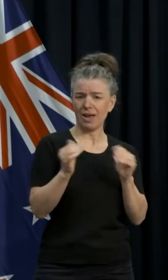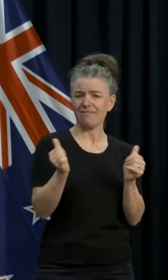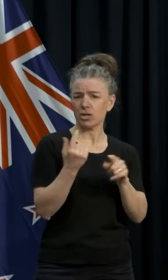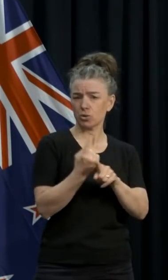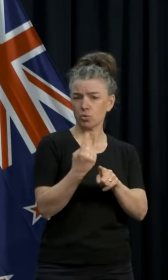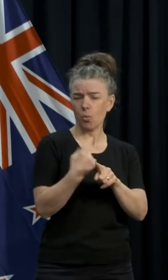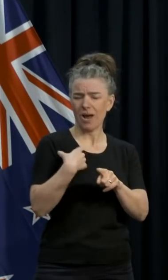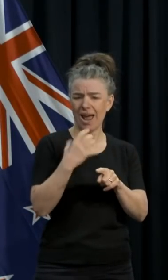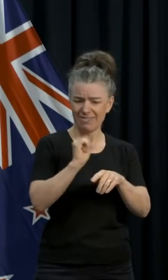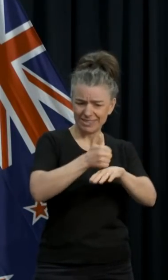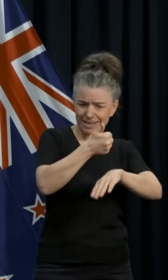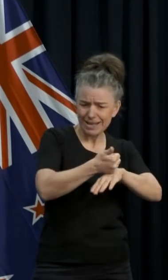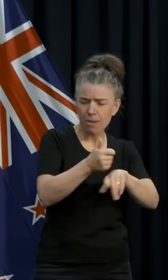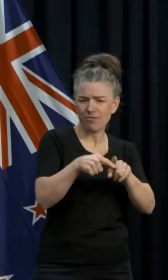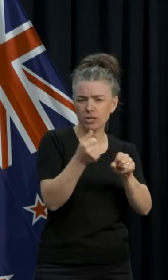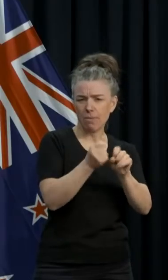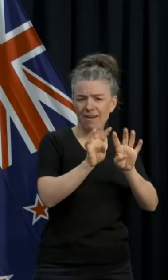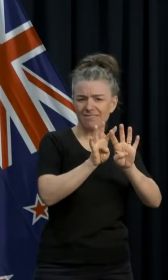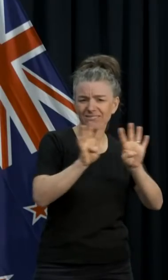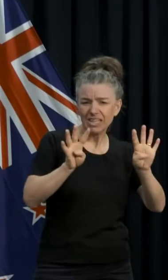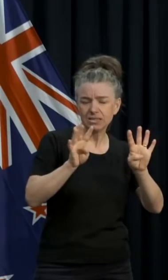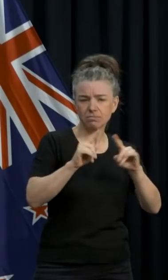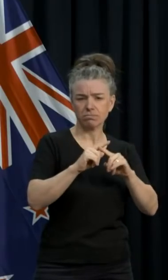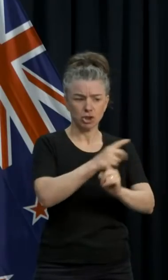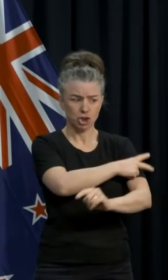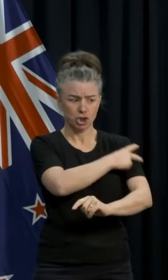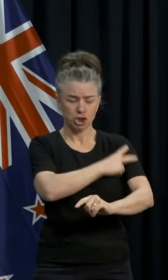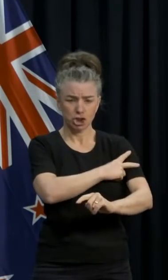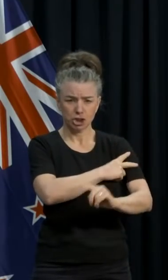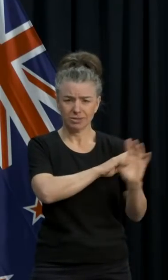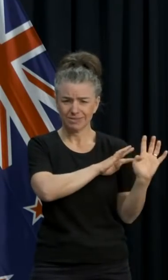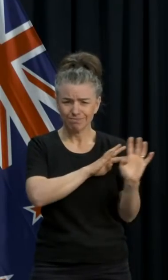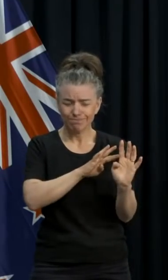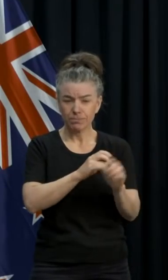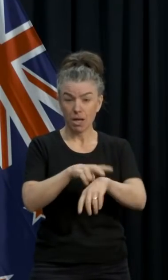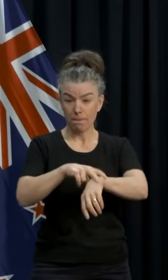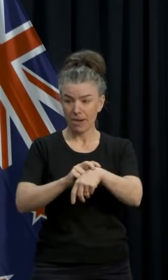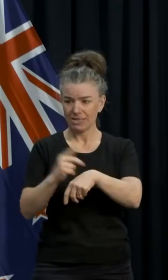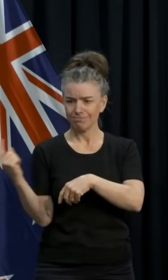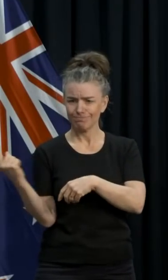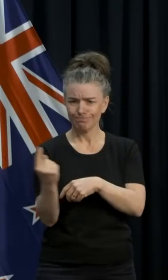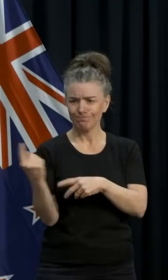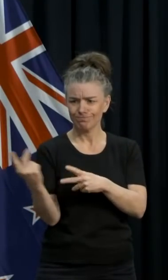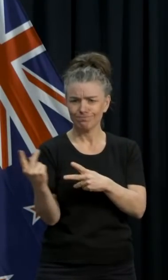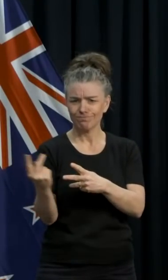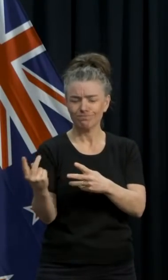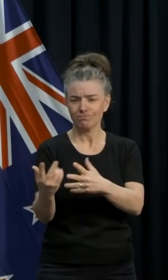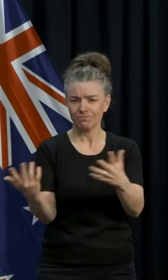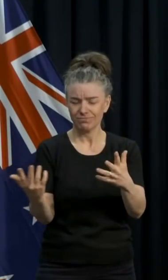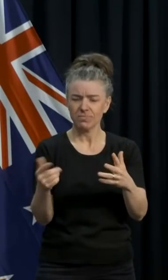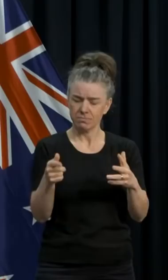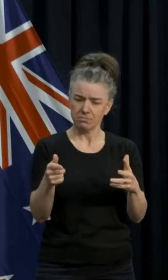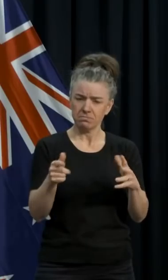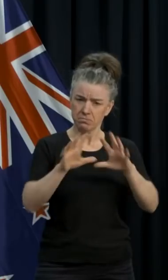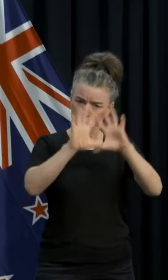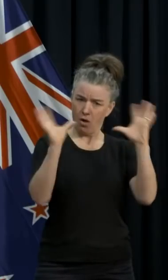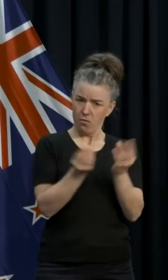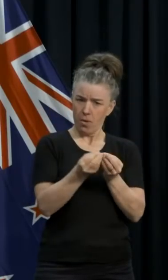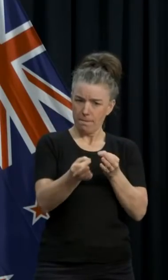measures already put in place around fencing, around security, around having police on site and so on. As part of our overall risk